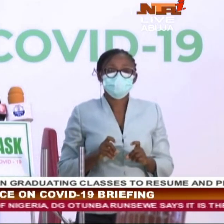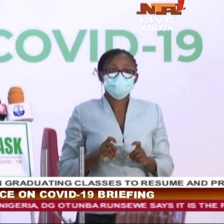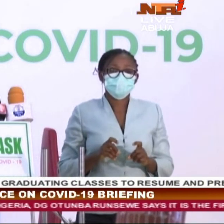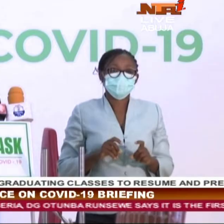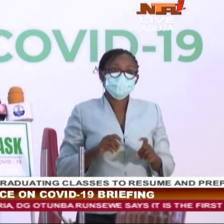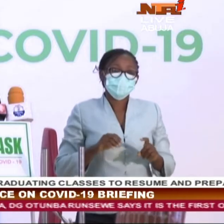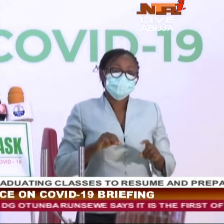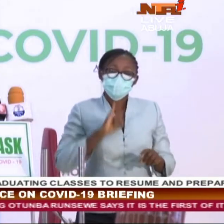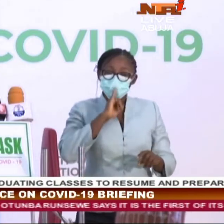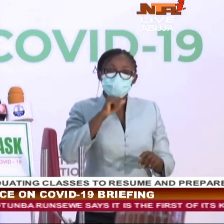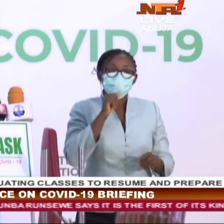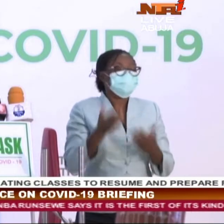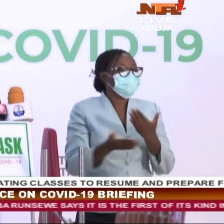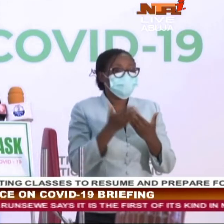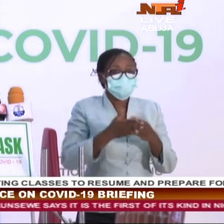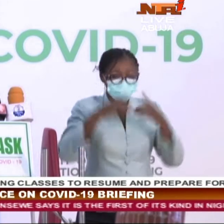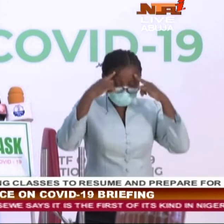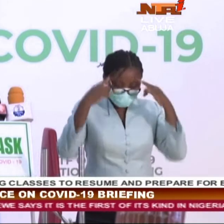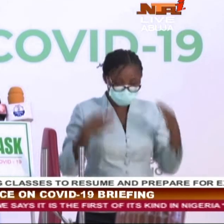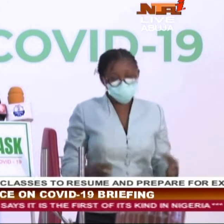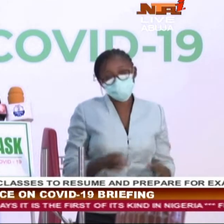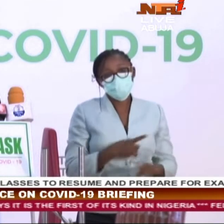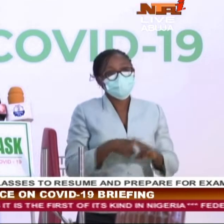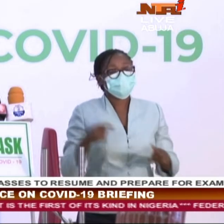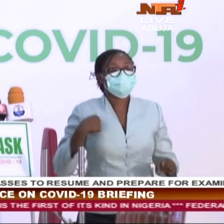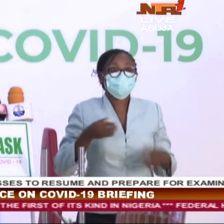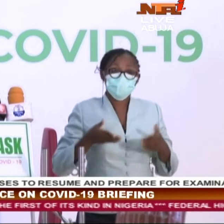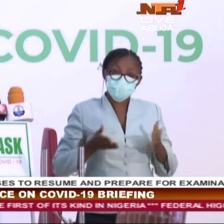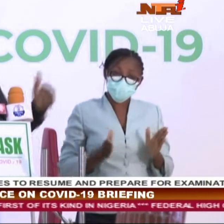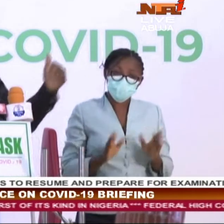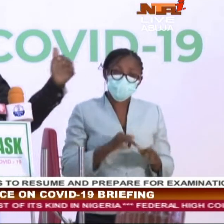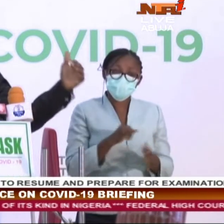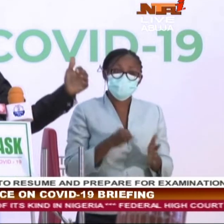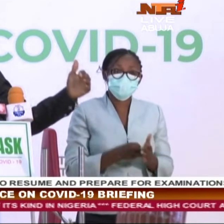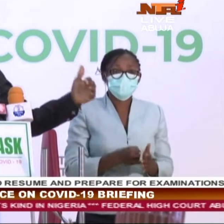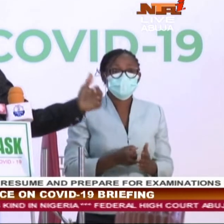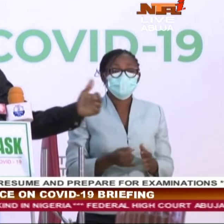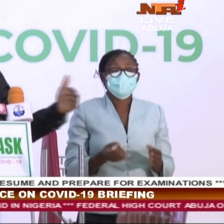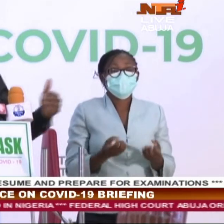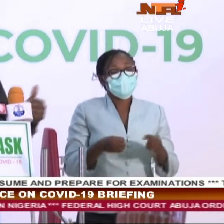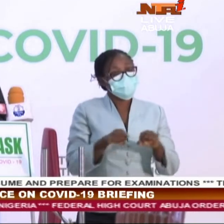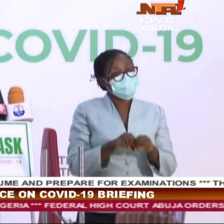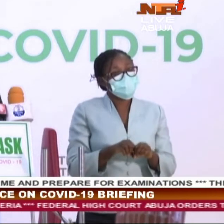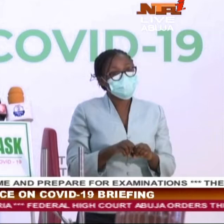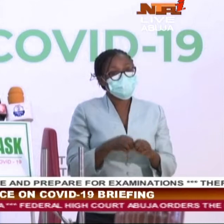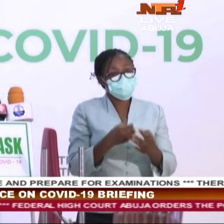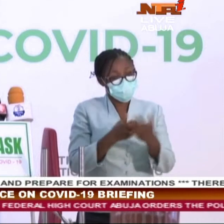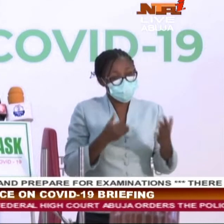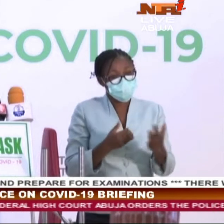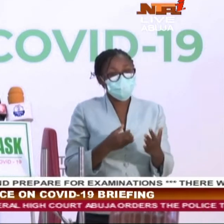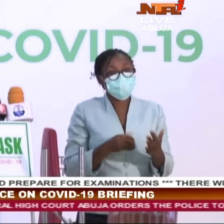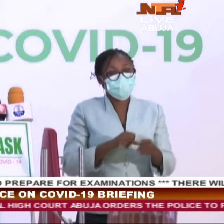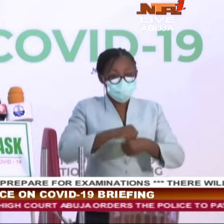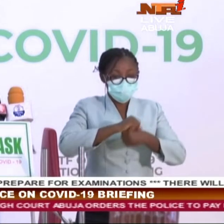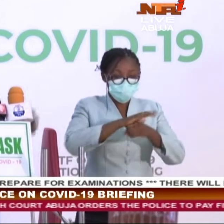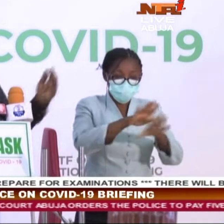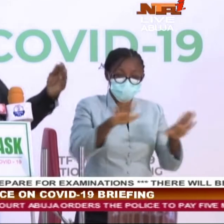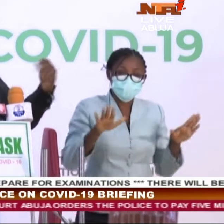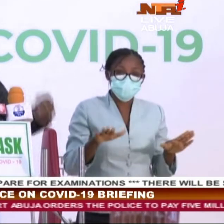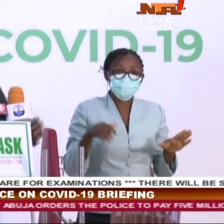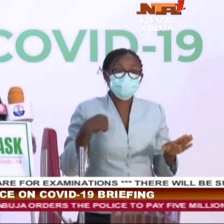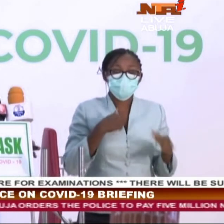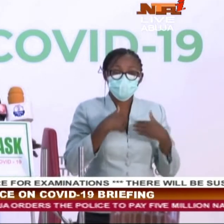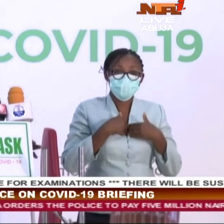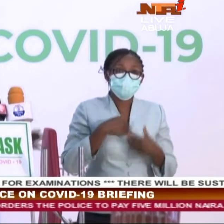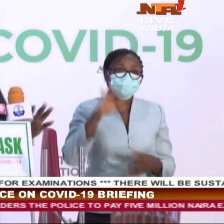It's not an easy decision, but we are mindful of the fact that even prior to COVID-19, we have